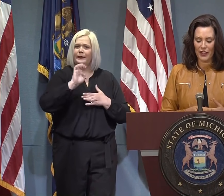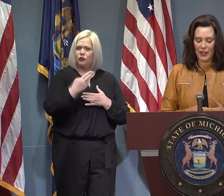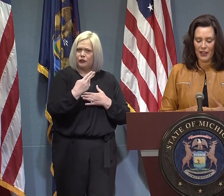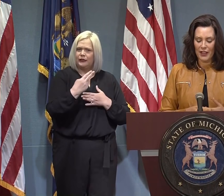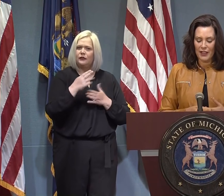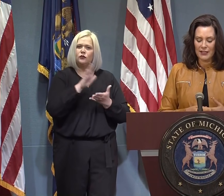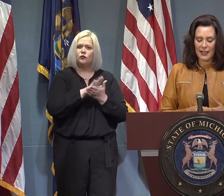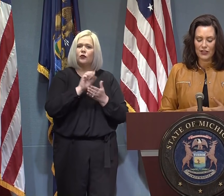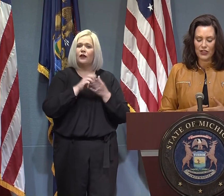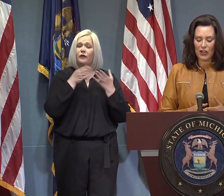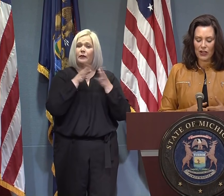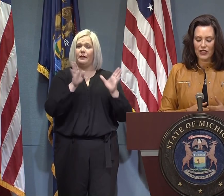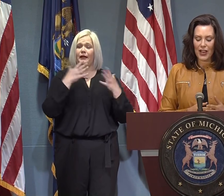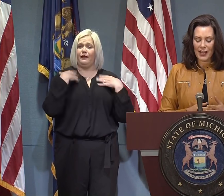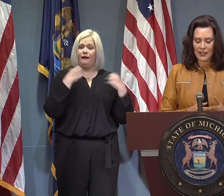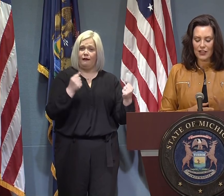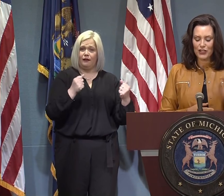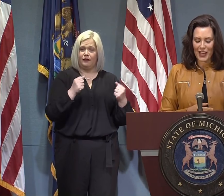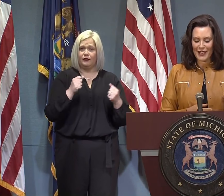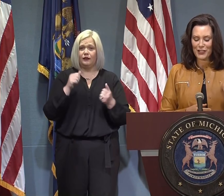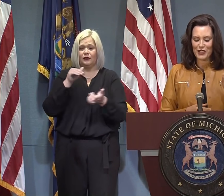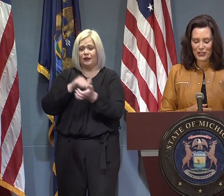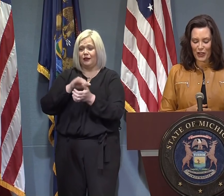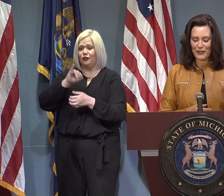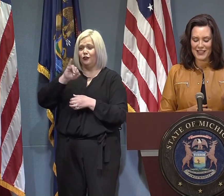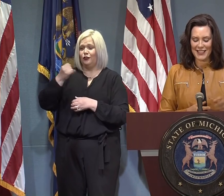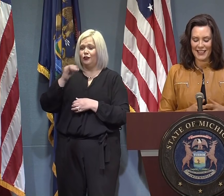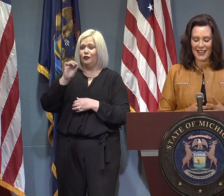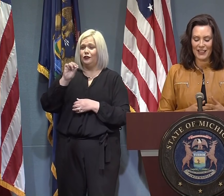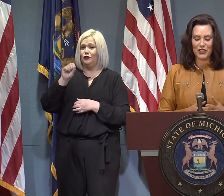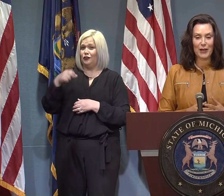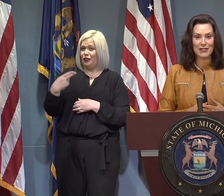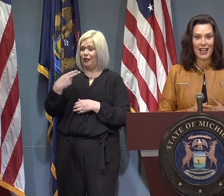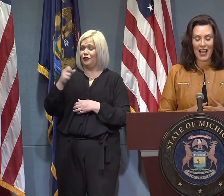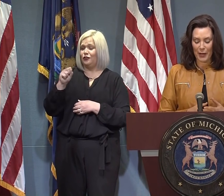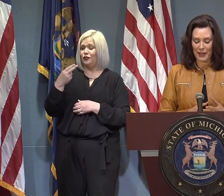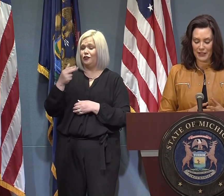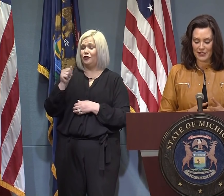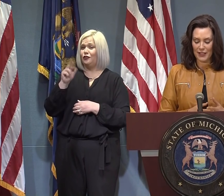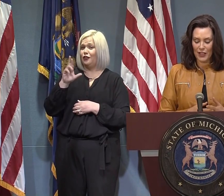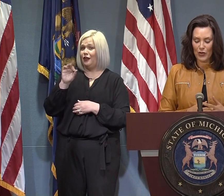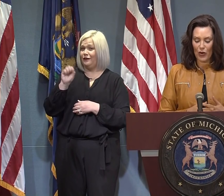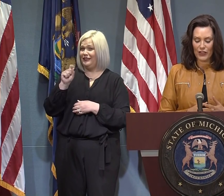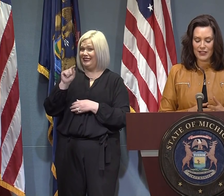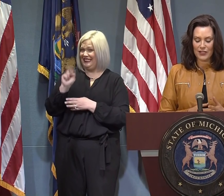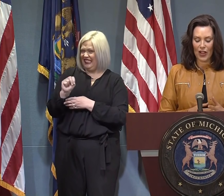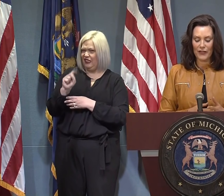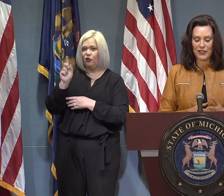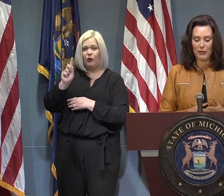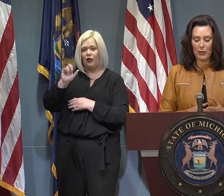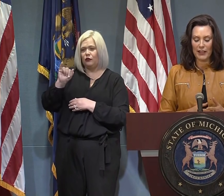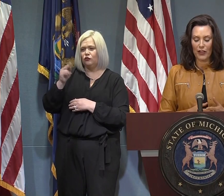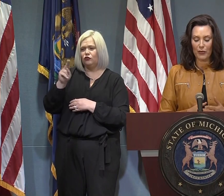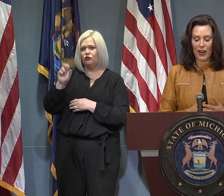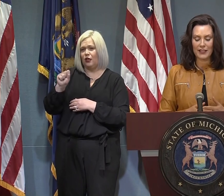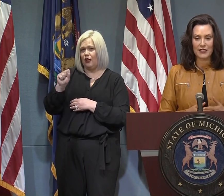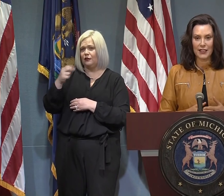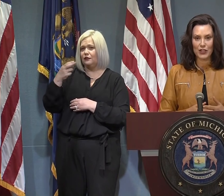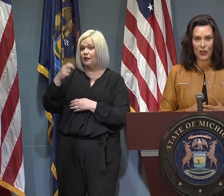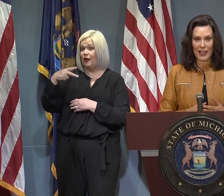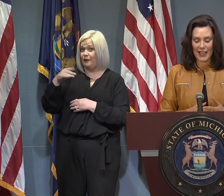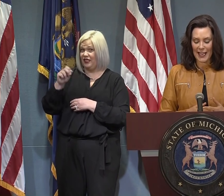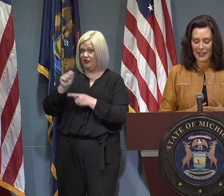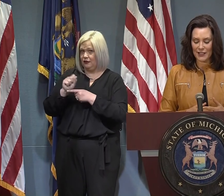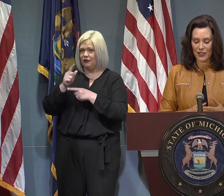Health. Dr. Josh Sharfstein at Johns Hopkins, who oversees the Office of Public Health Practice